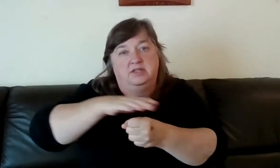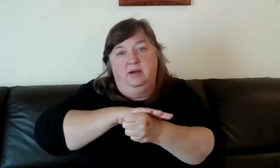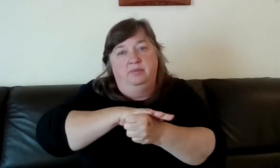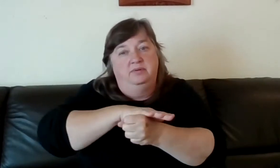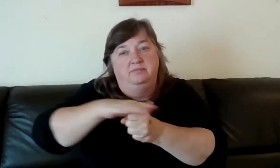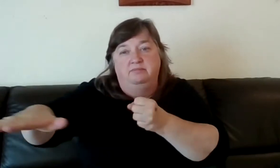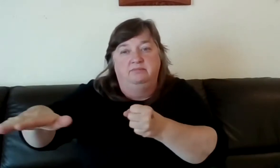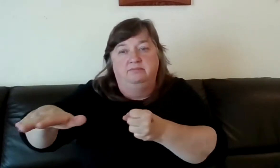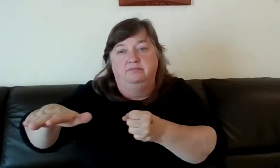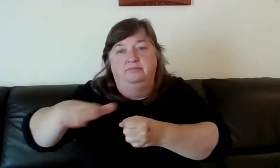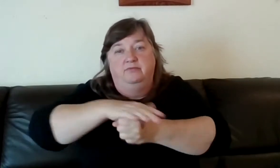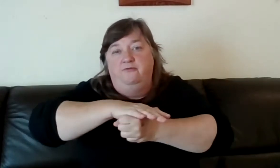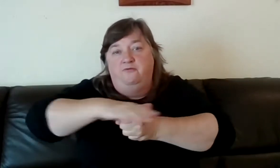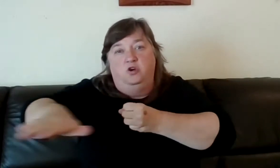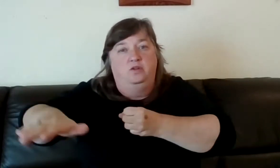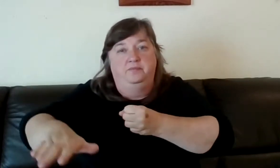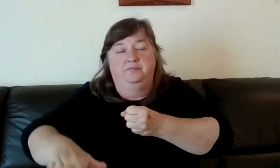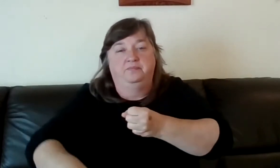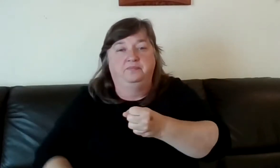top. Full.